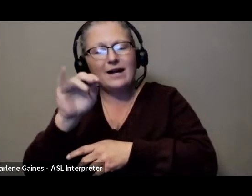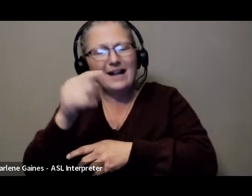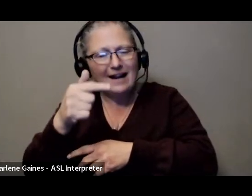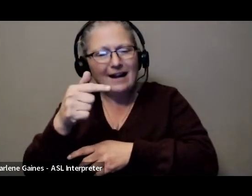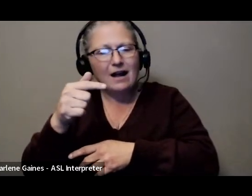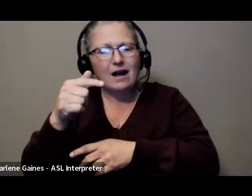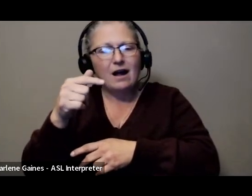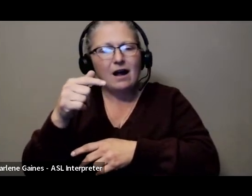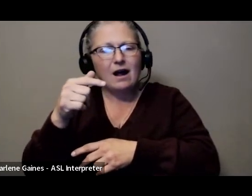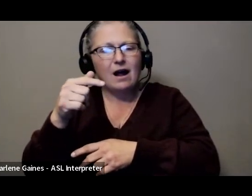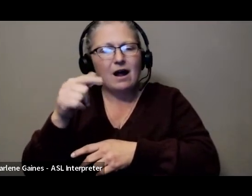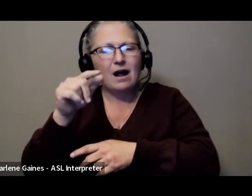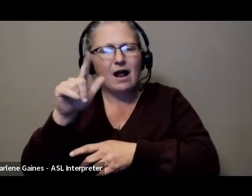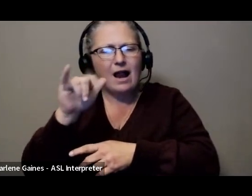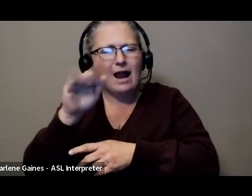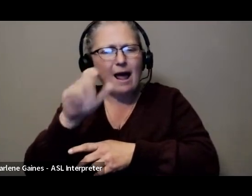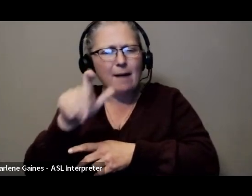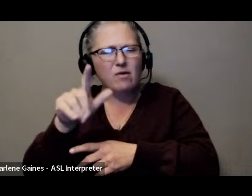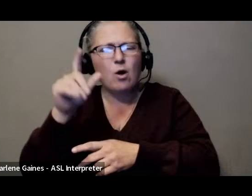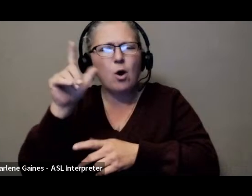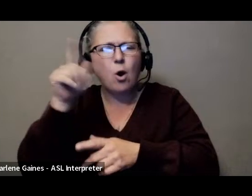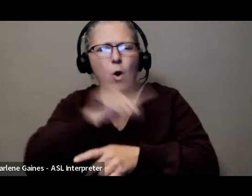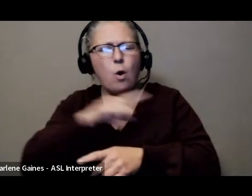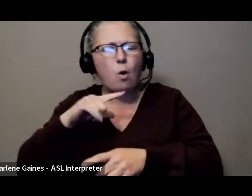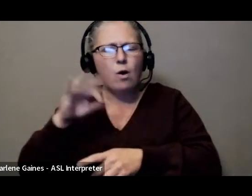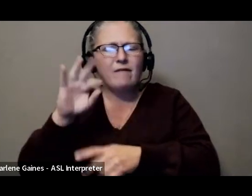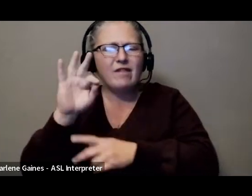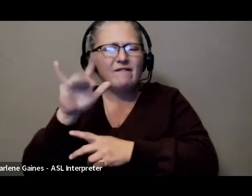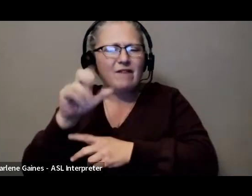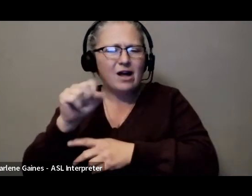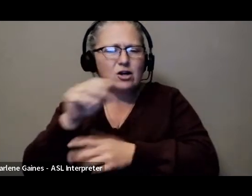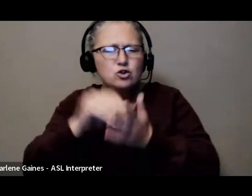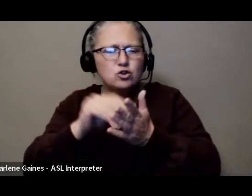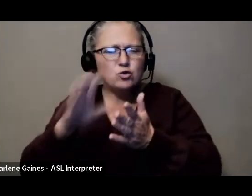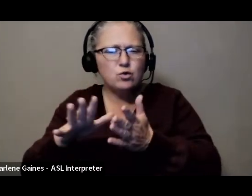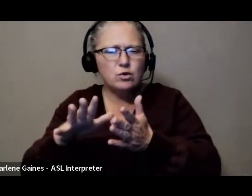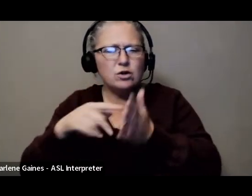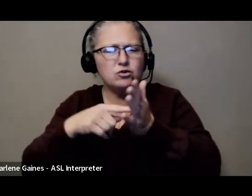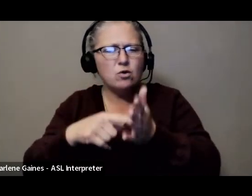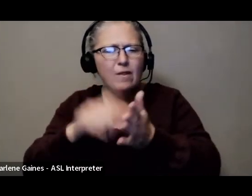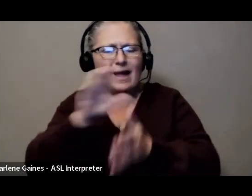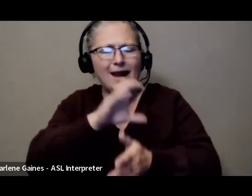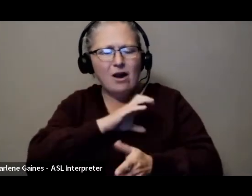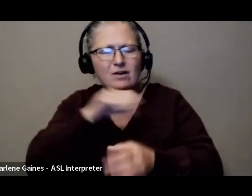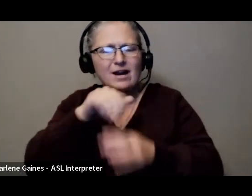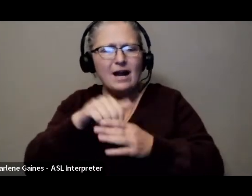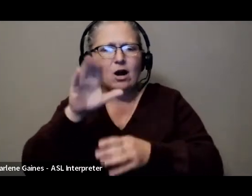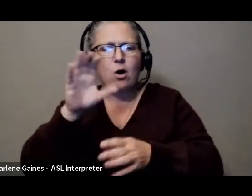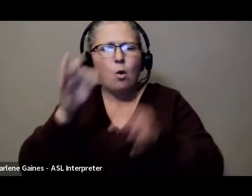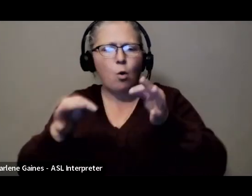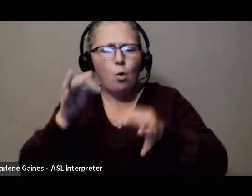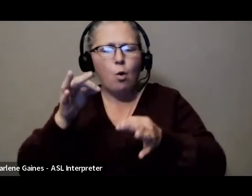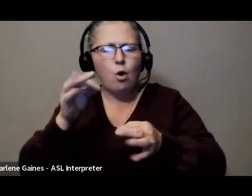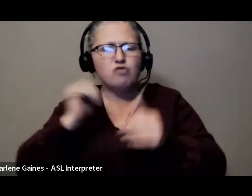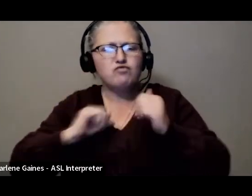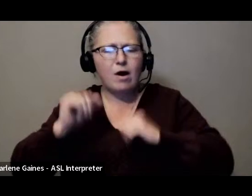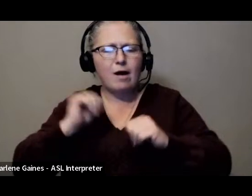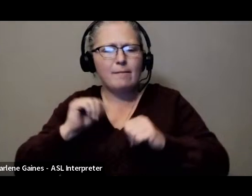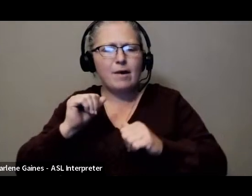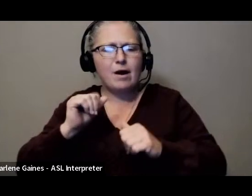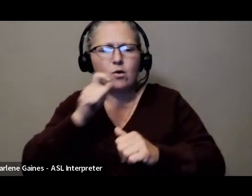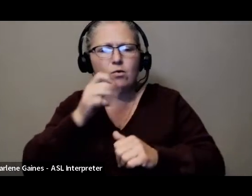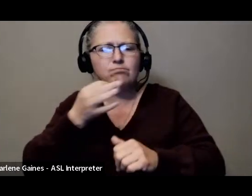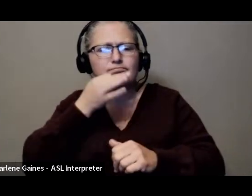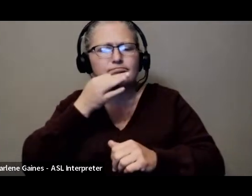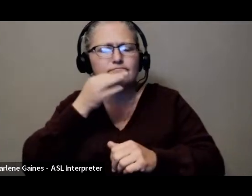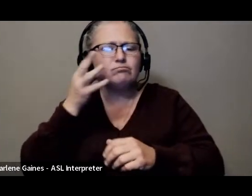of the Flies. Students are tasked with portraying all of the characters you see in a courtroom drama. Expert witnesses testify on the